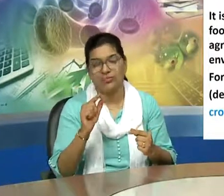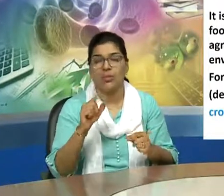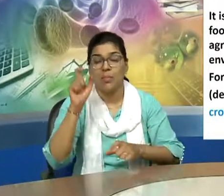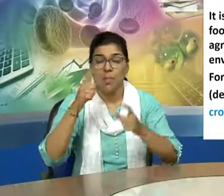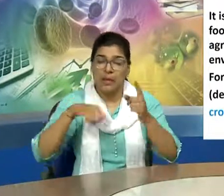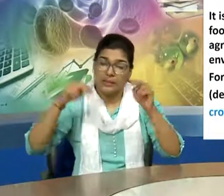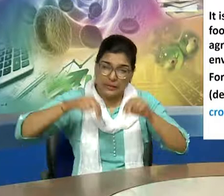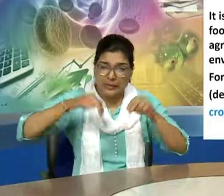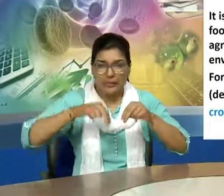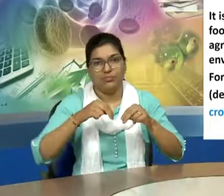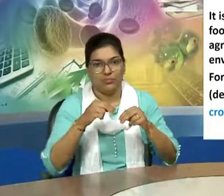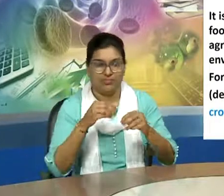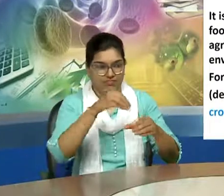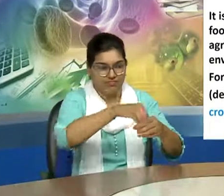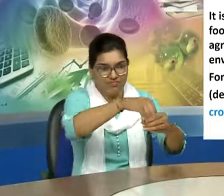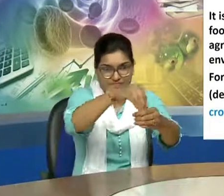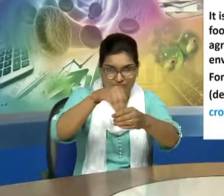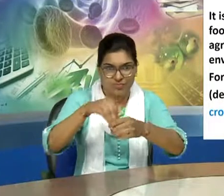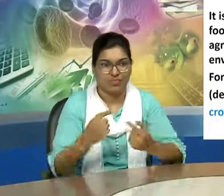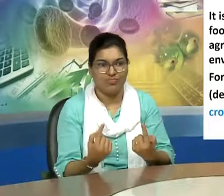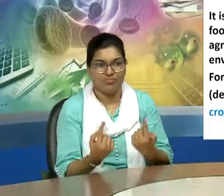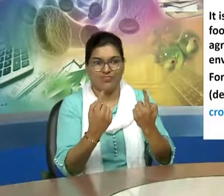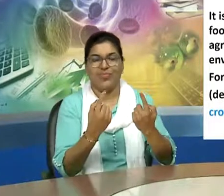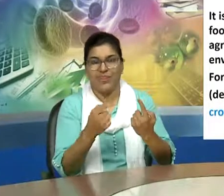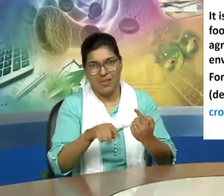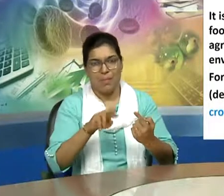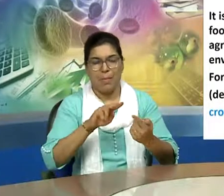intensive agriculture may lead to serious damage